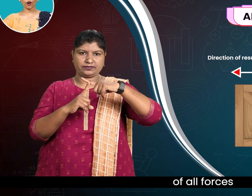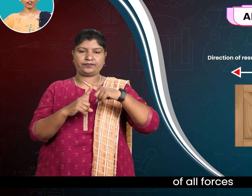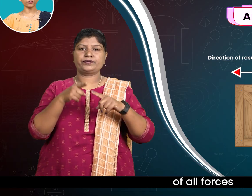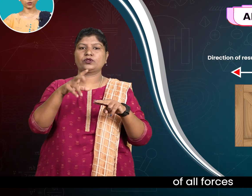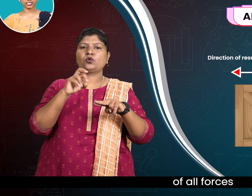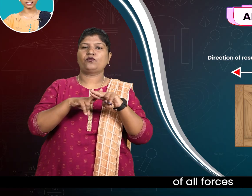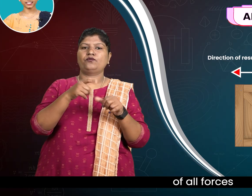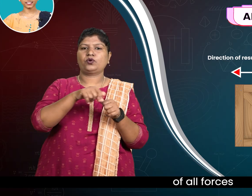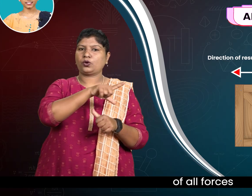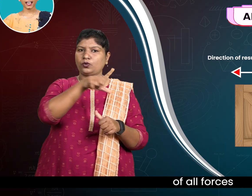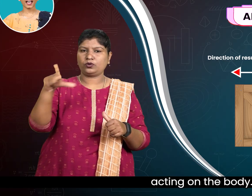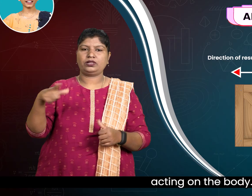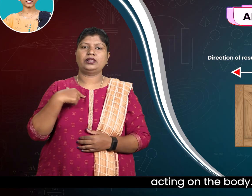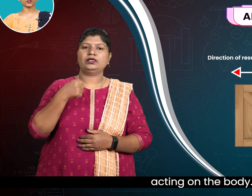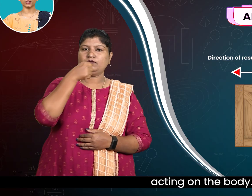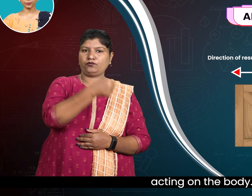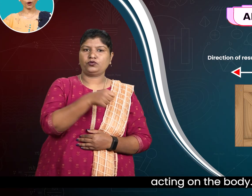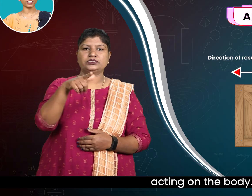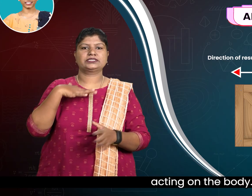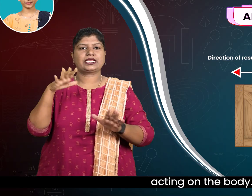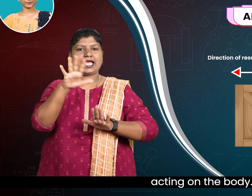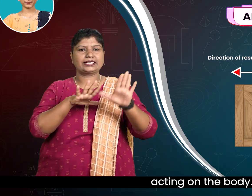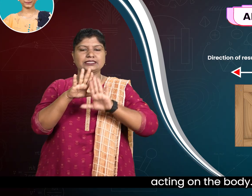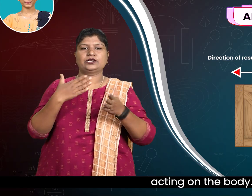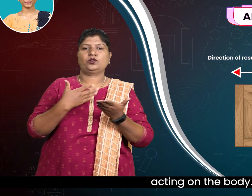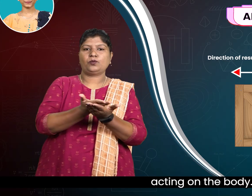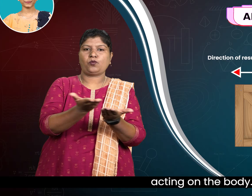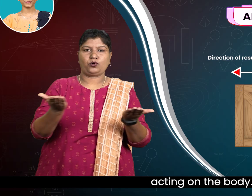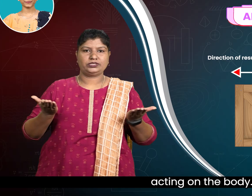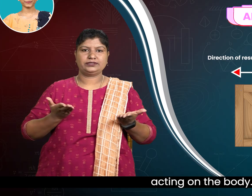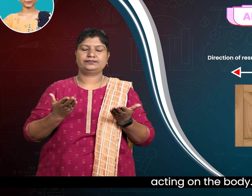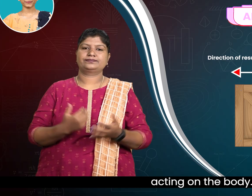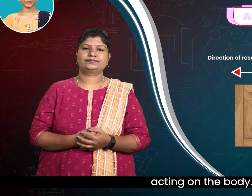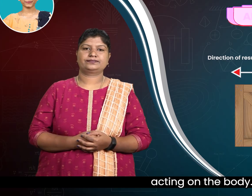of all forces acting on the body.